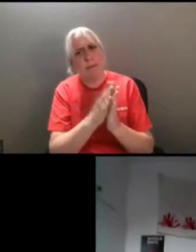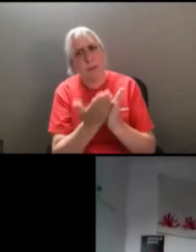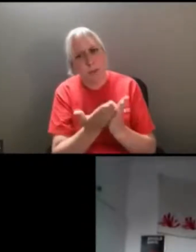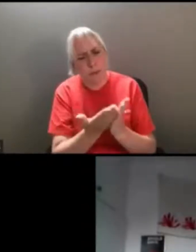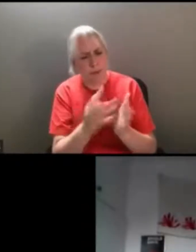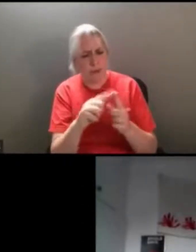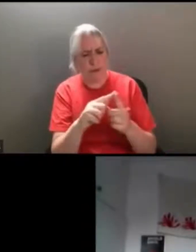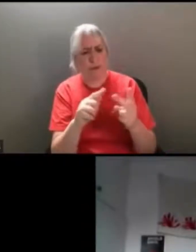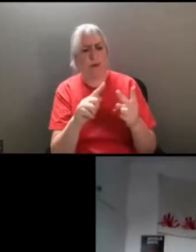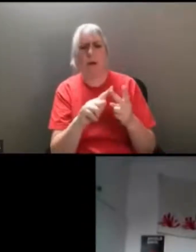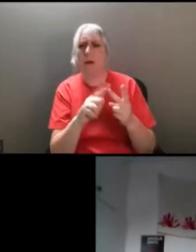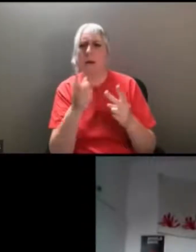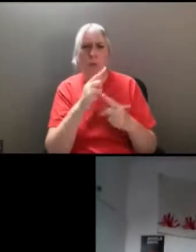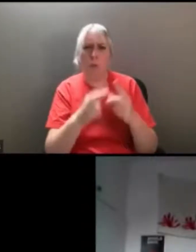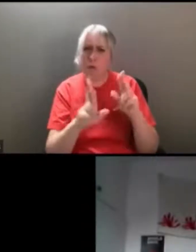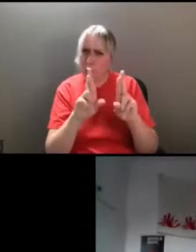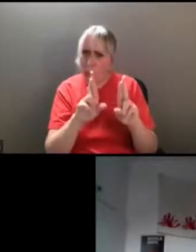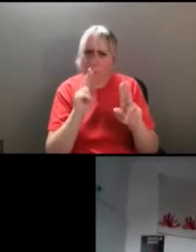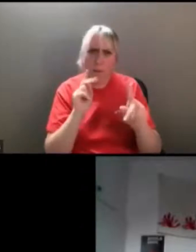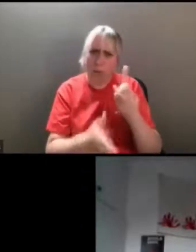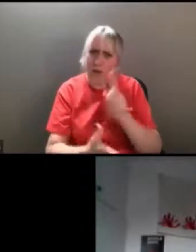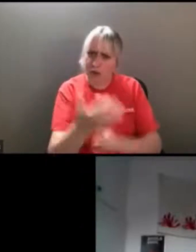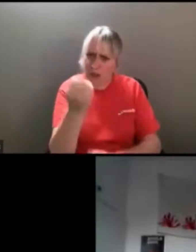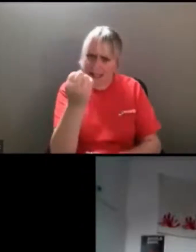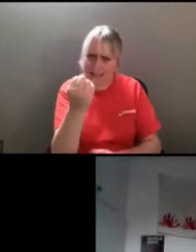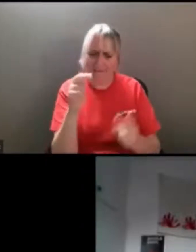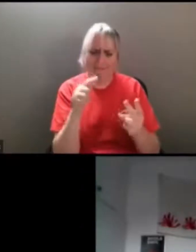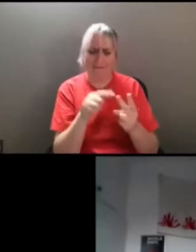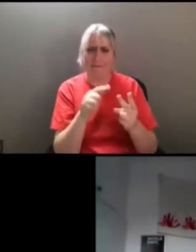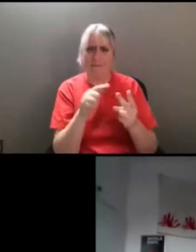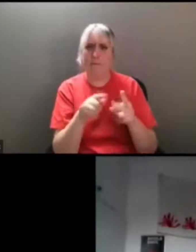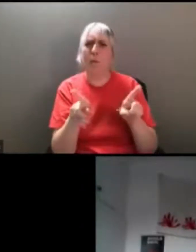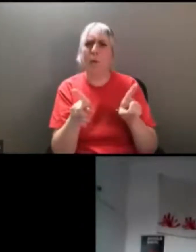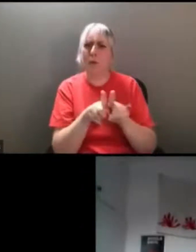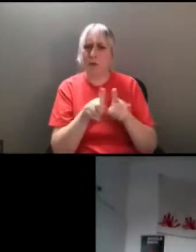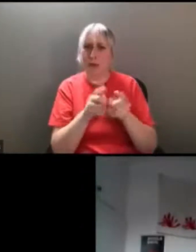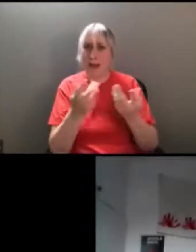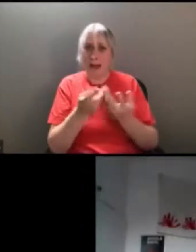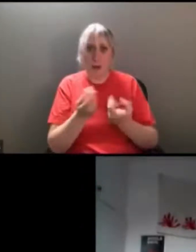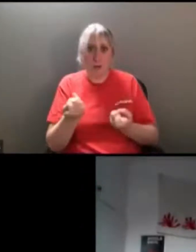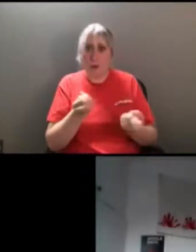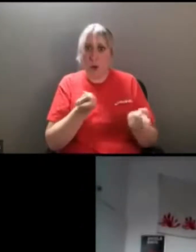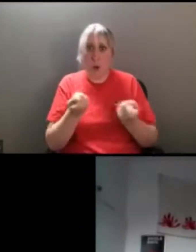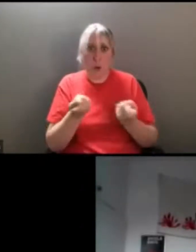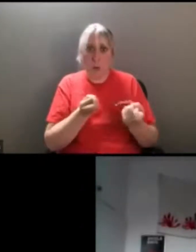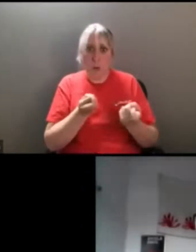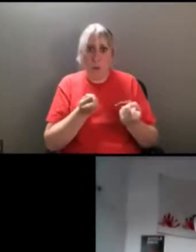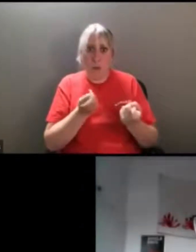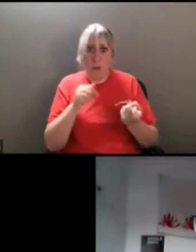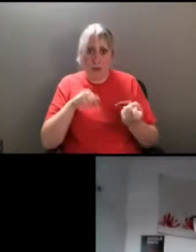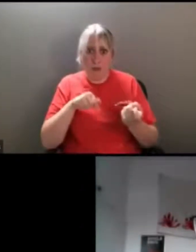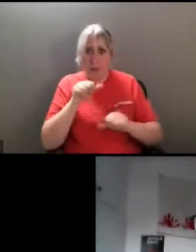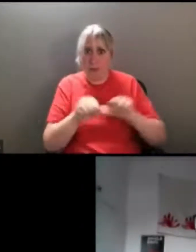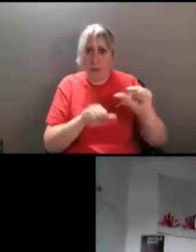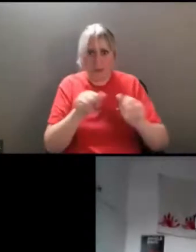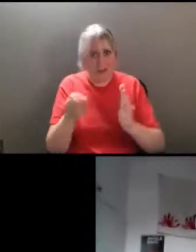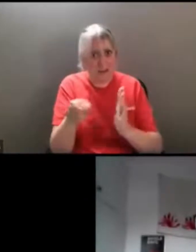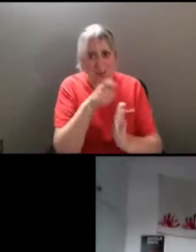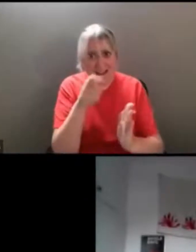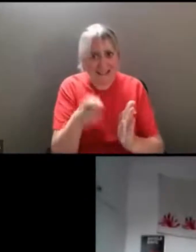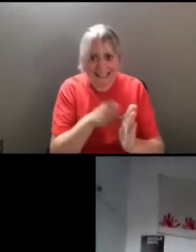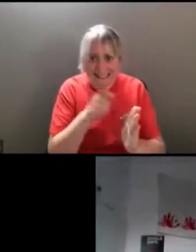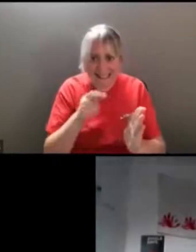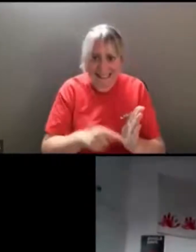it achieves? But also, how did you find and cope with the process of writing it, which I think would be quite